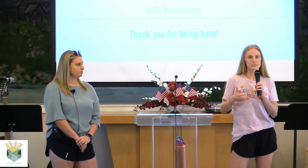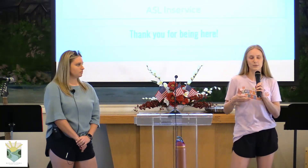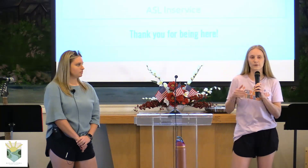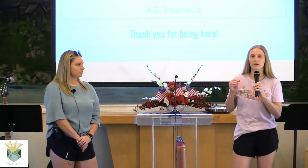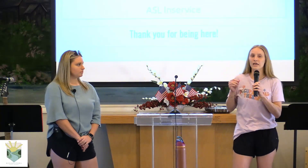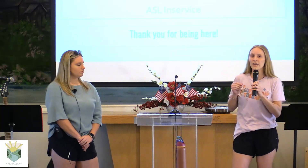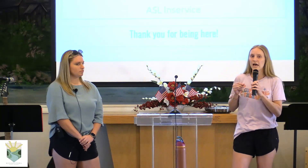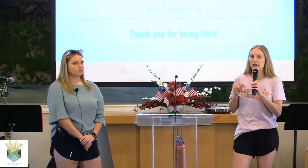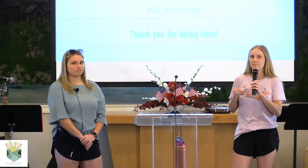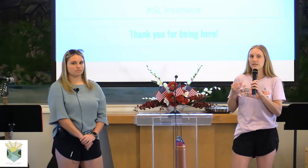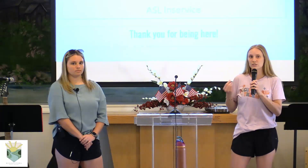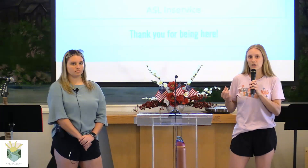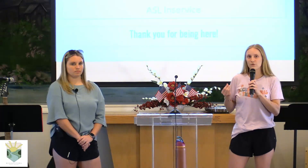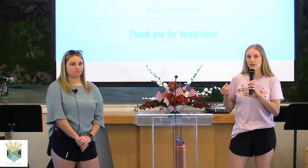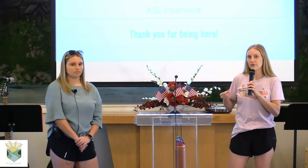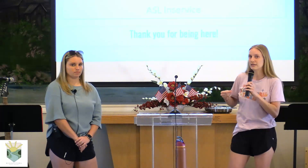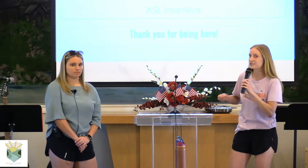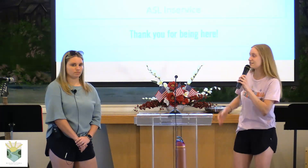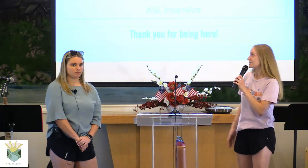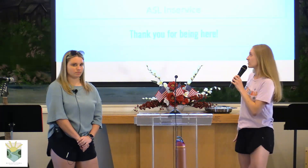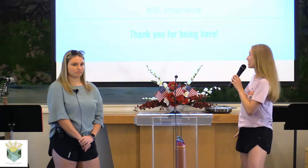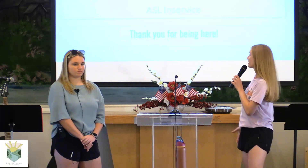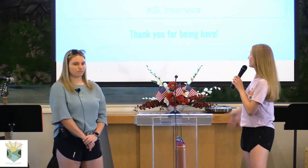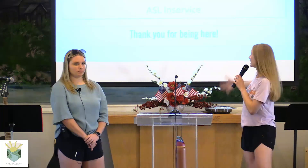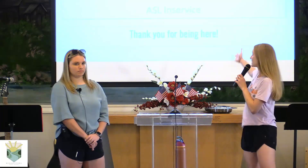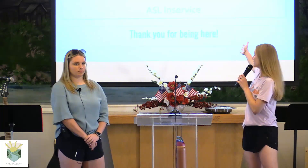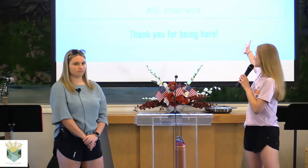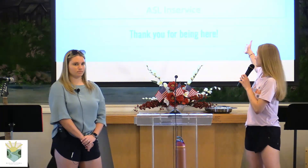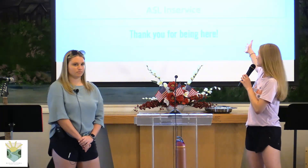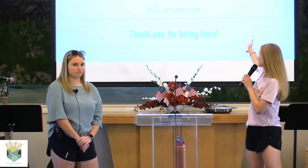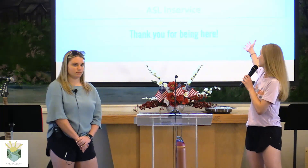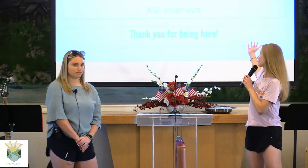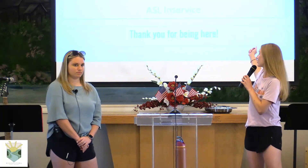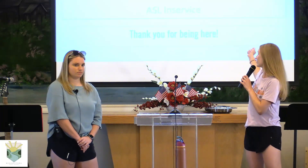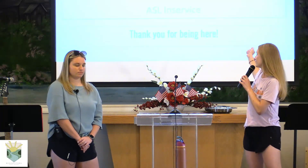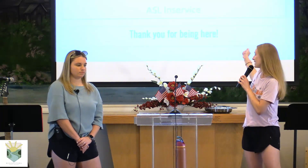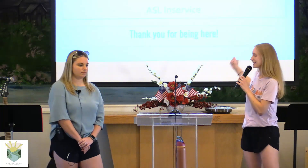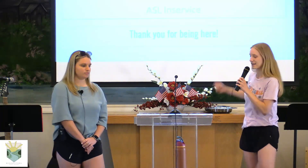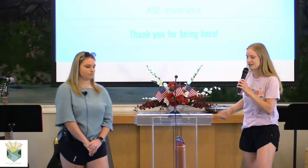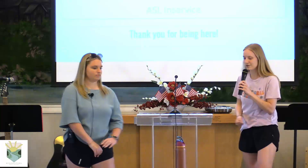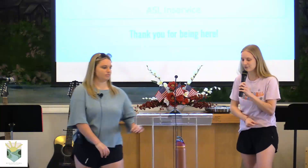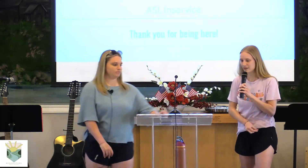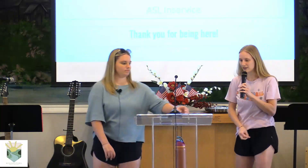people. So anyways, this is our ASL in-service. Welcome, and thank you for being here.